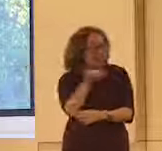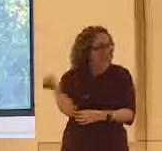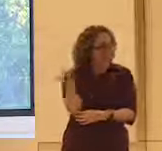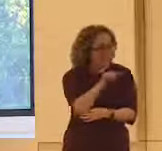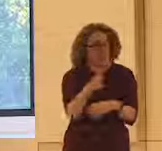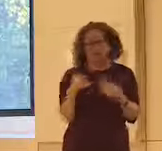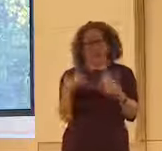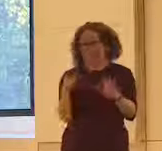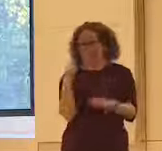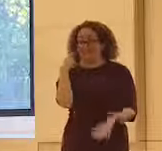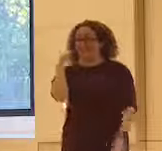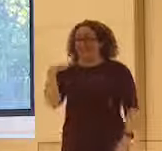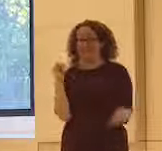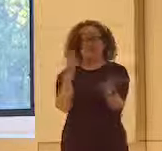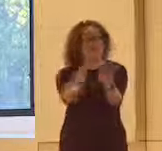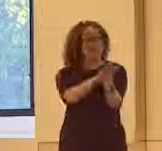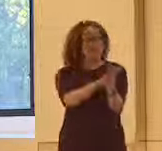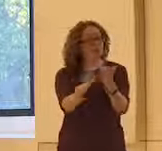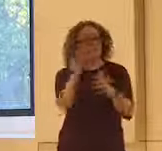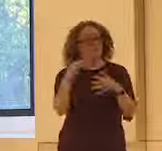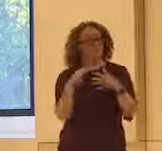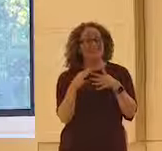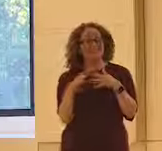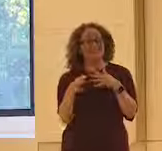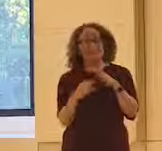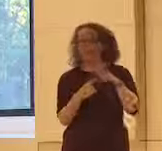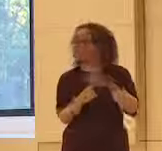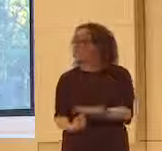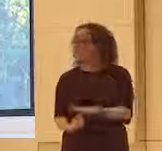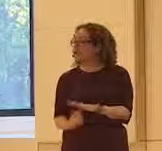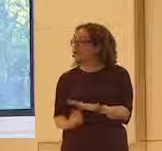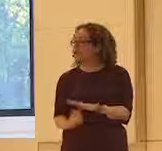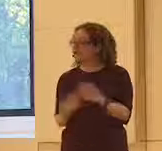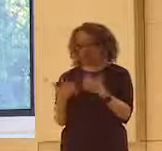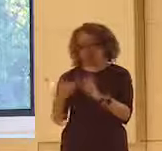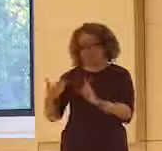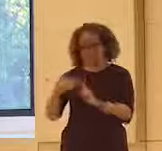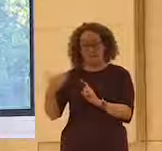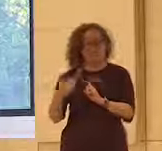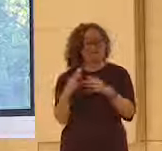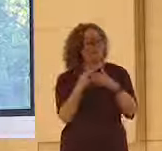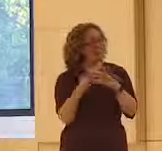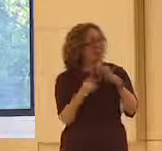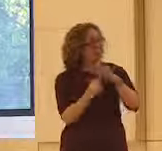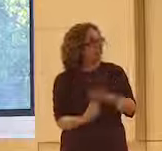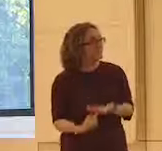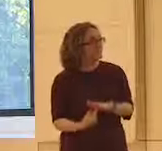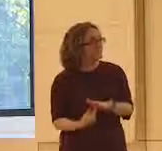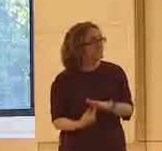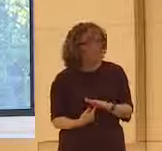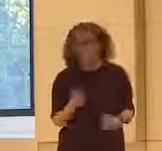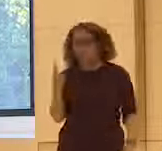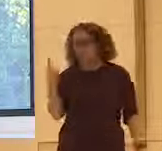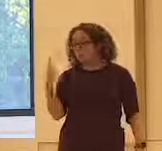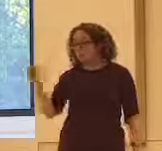videos that people can watch. So it gives the symptoms for depression, so people